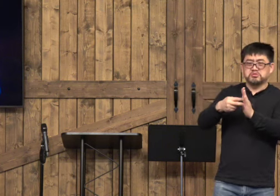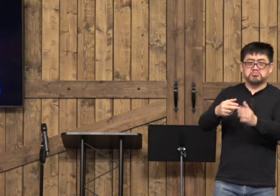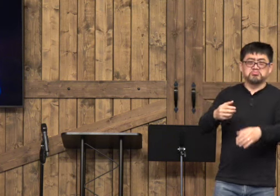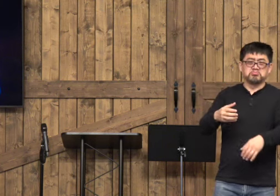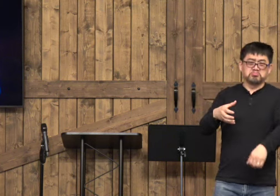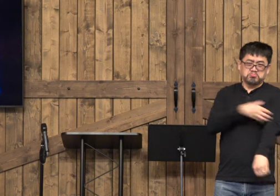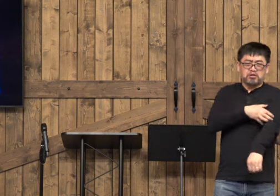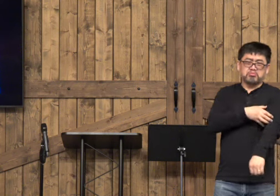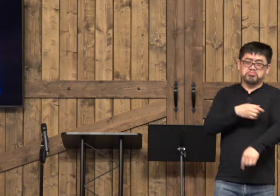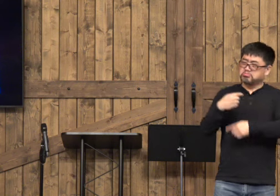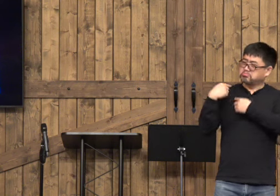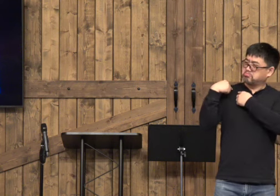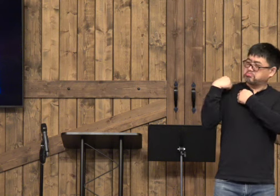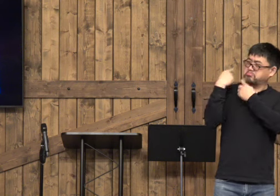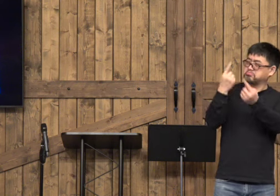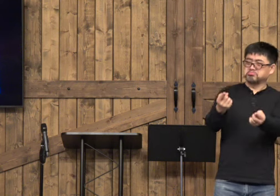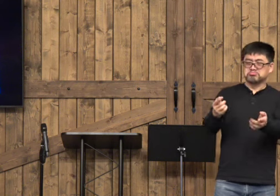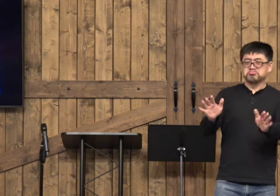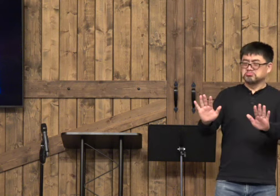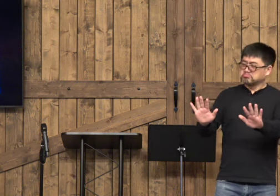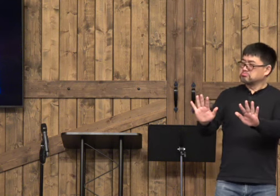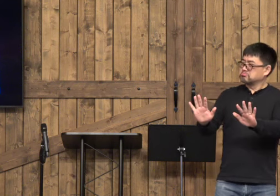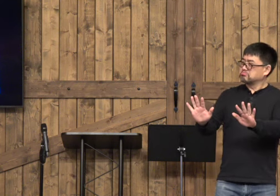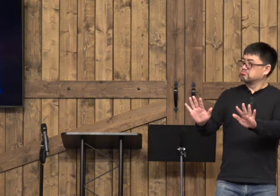But Jesus, he's our God, he's authority over all of this.